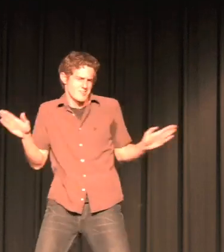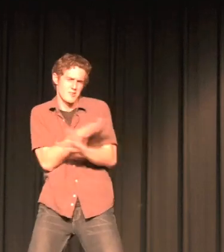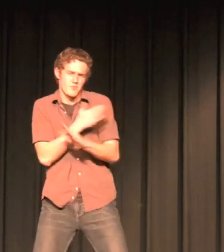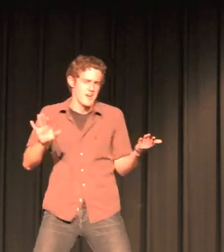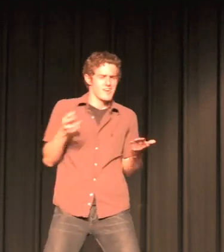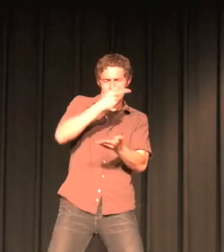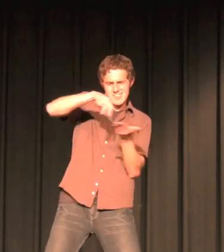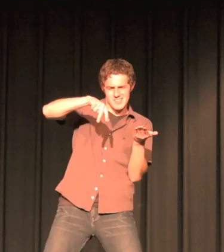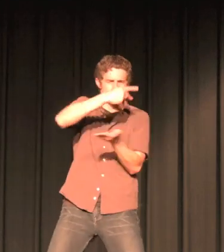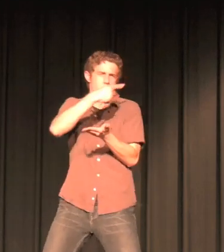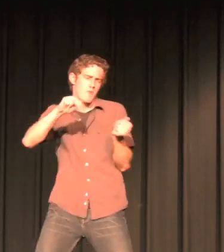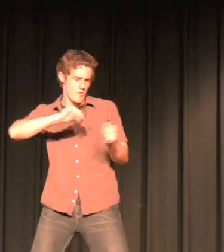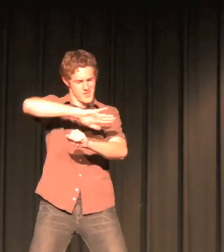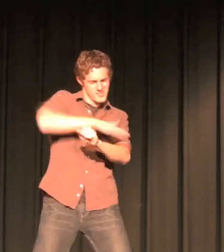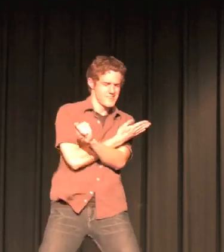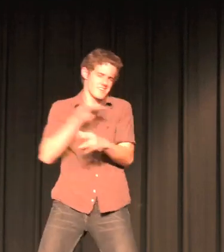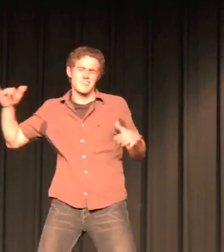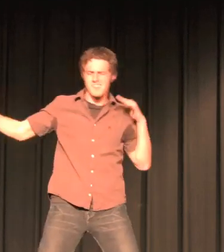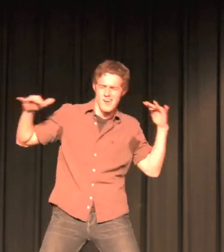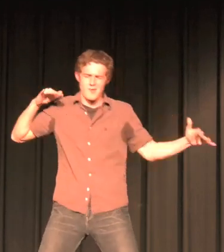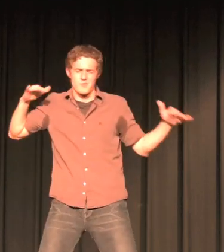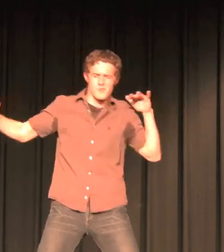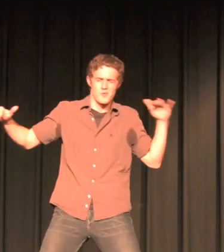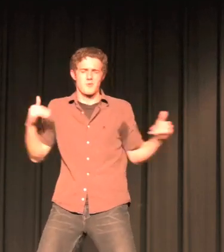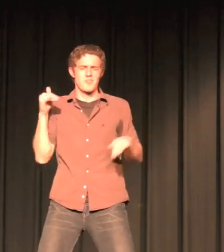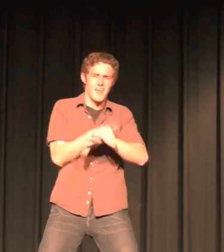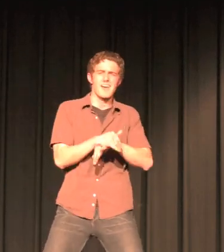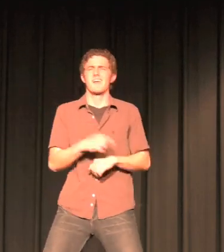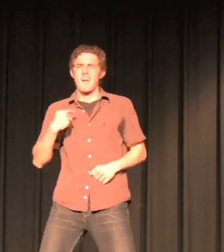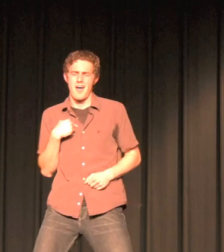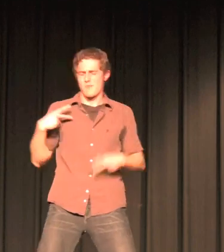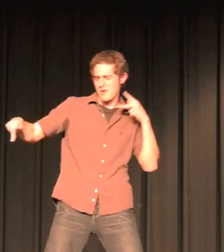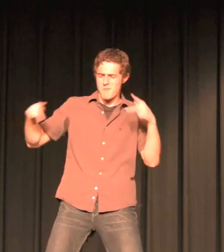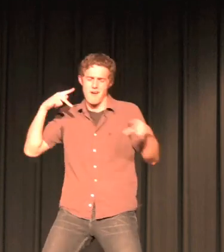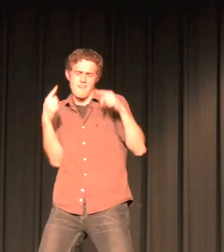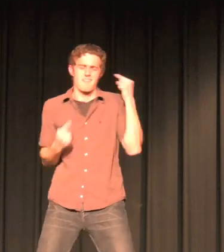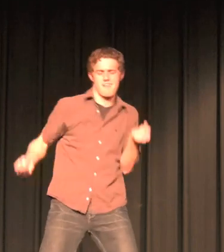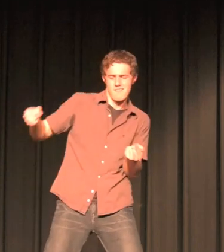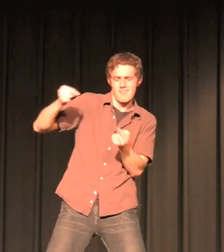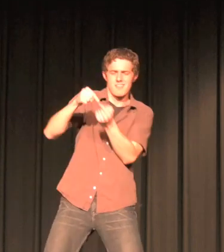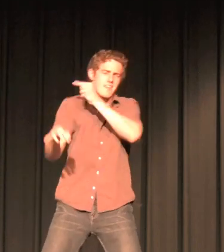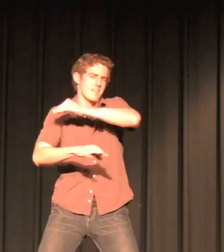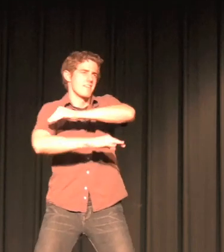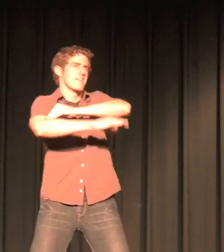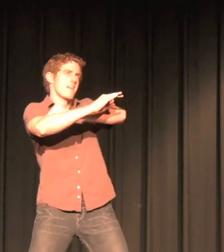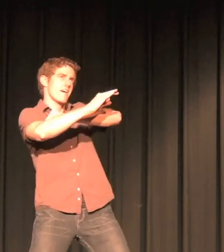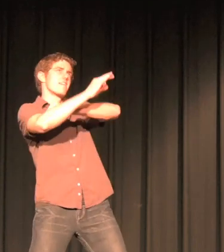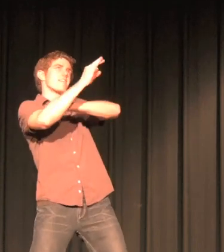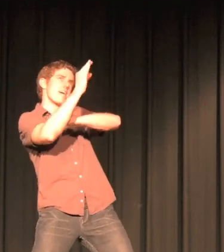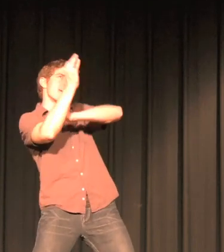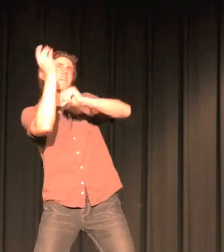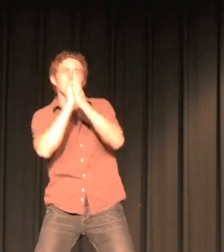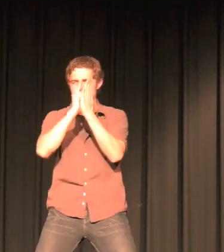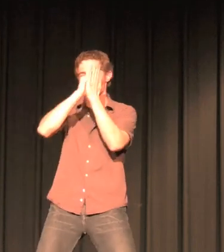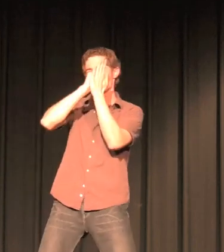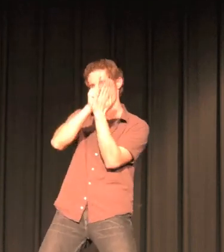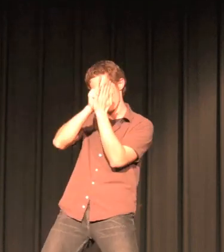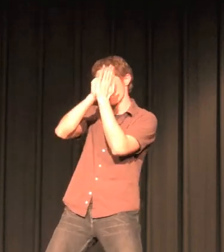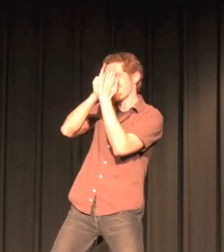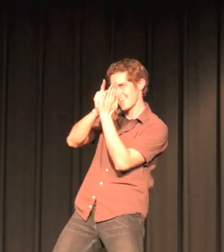Make it pop. DJ blowing speakers up tonight. Wanna fight till we see the sunlight. Tick-tock on